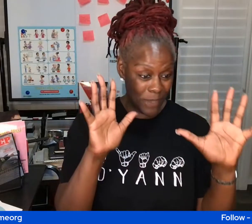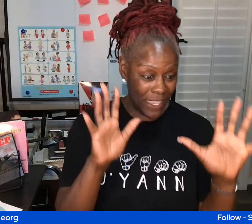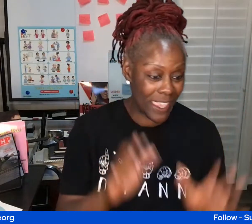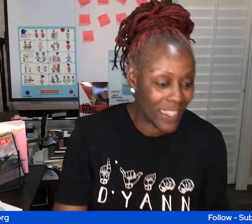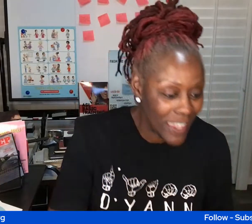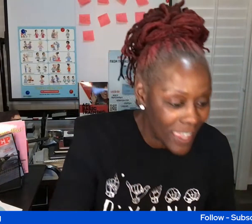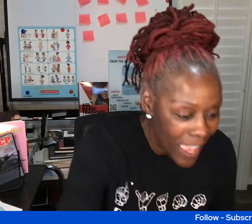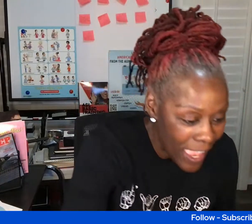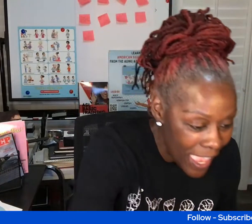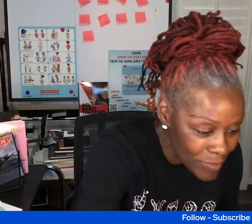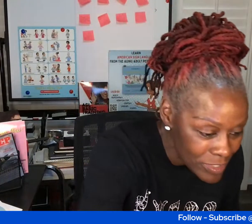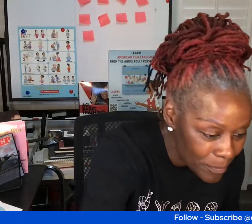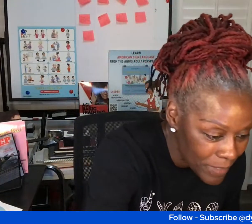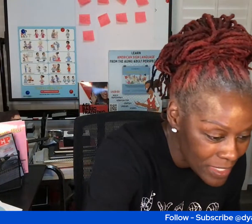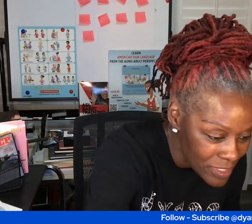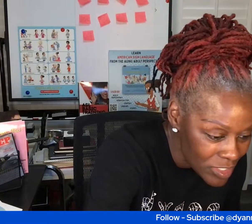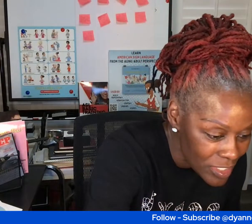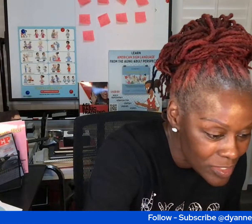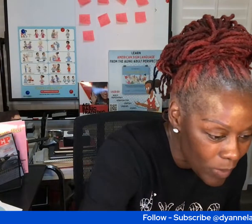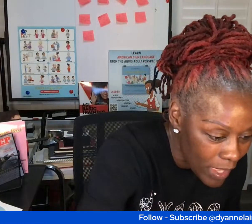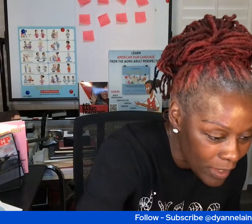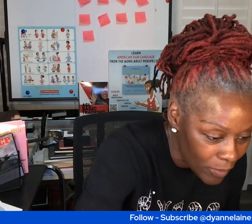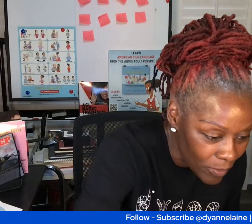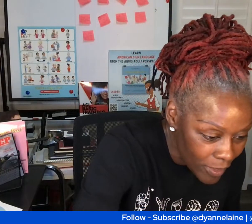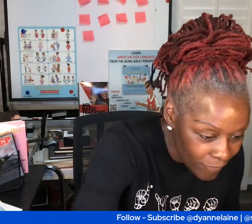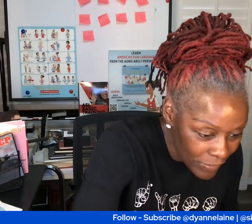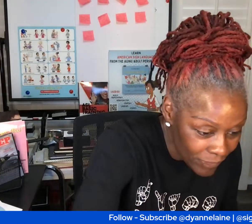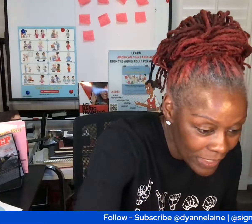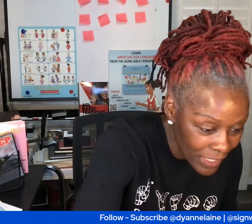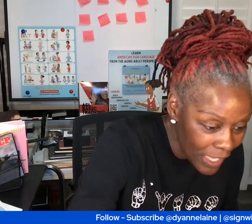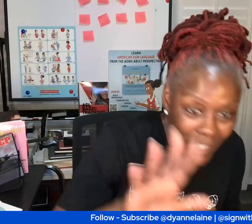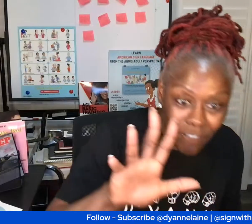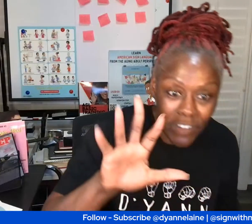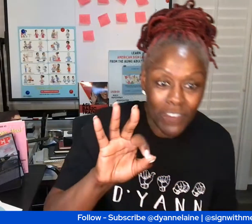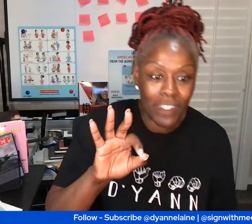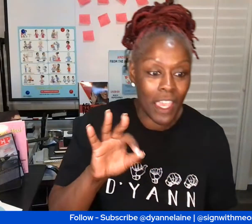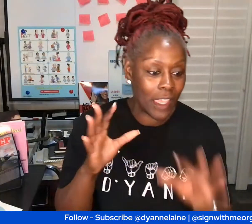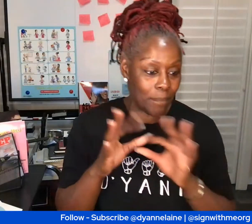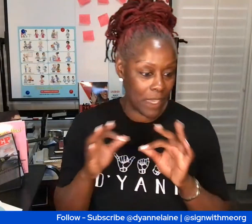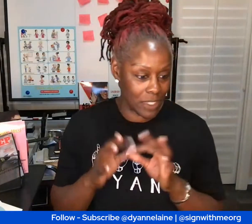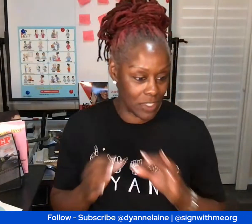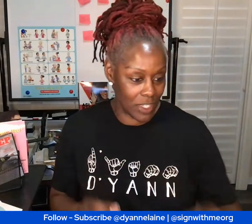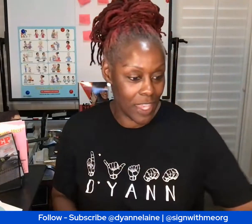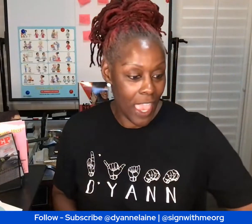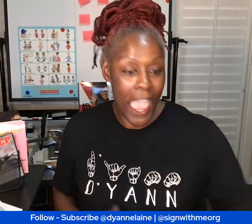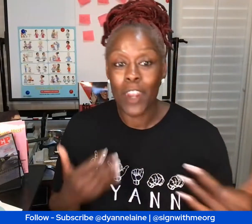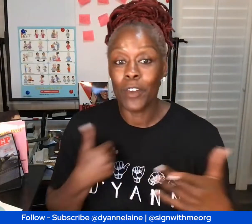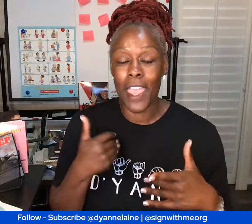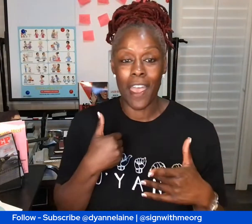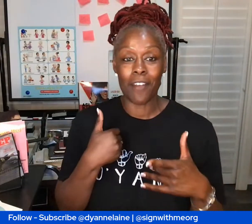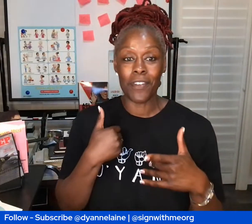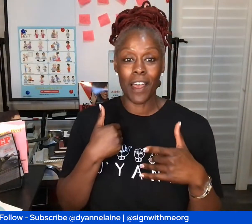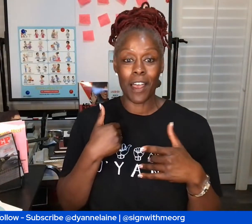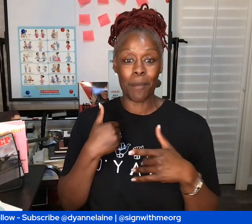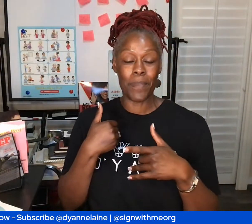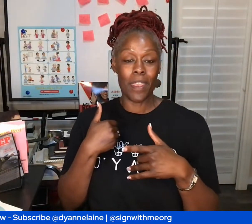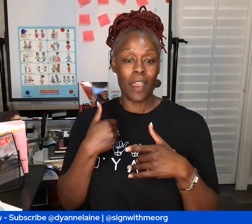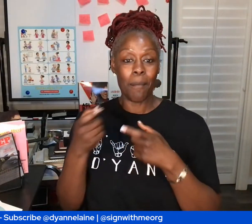be it. I have some messages. Wow, 59 messages. I don't have